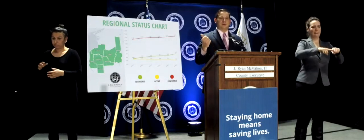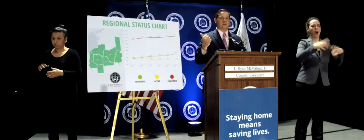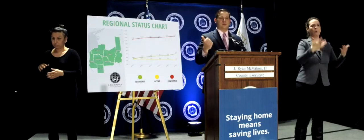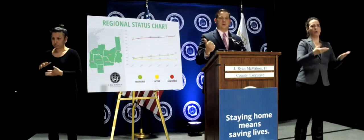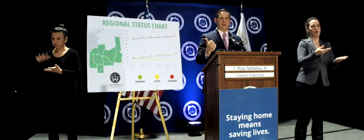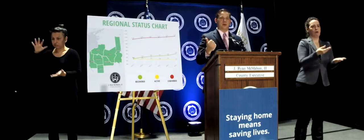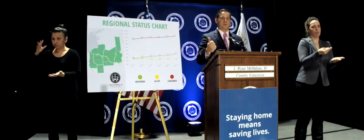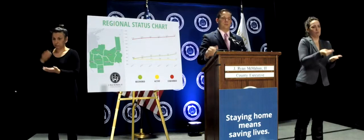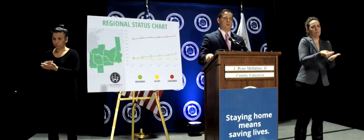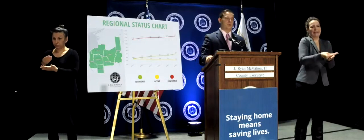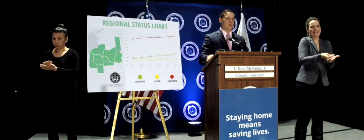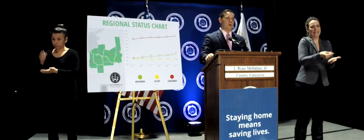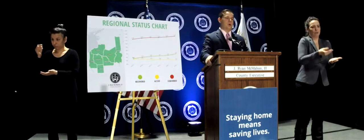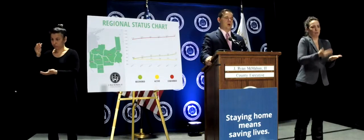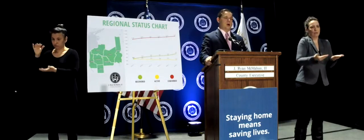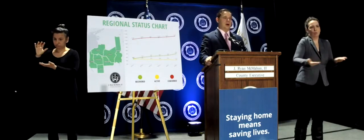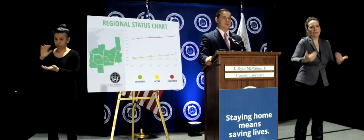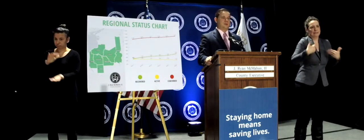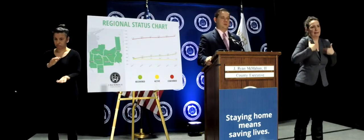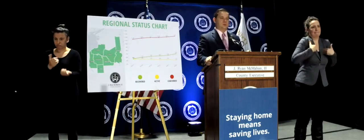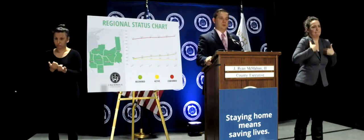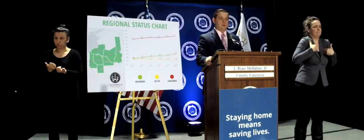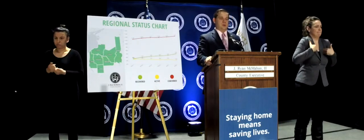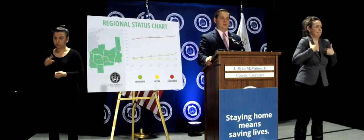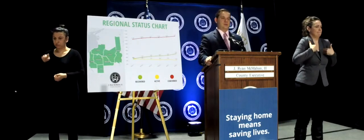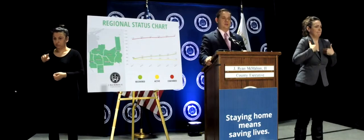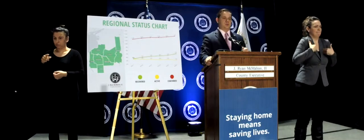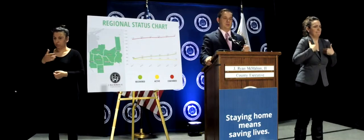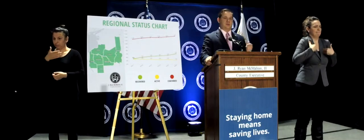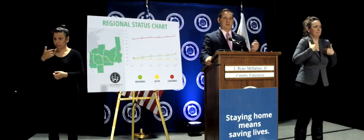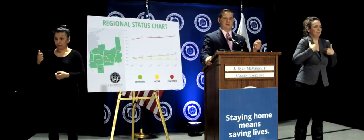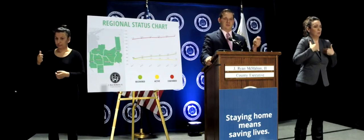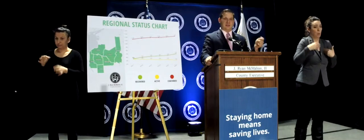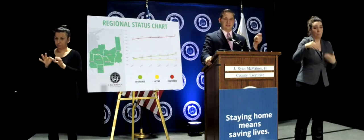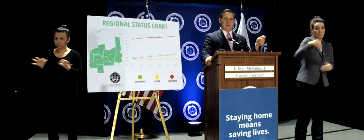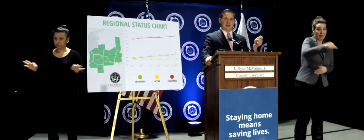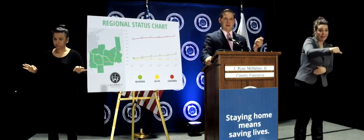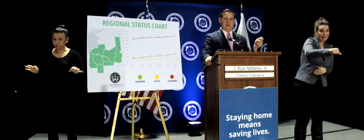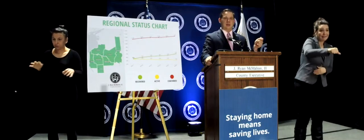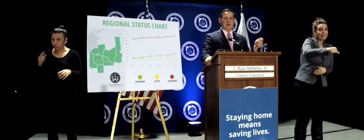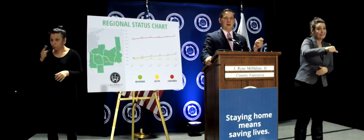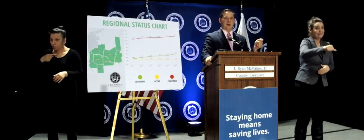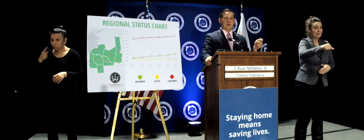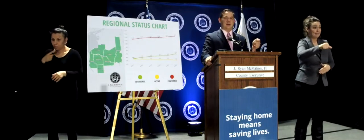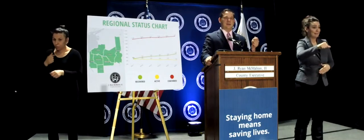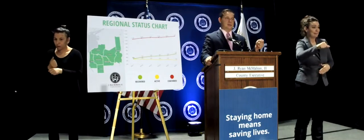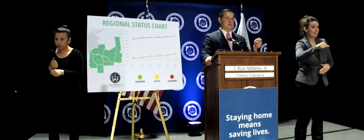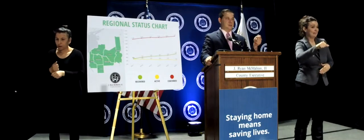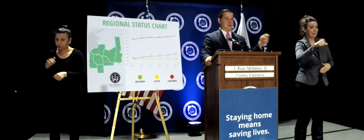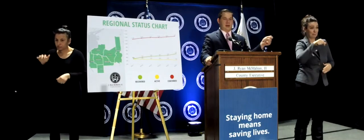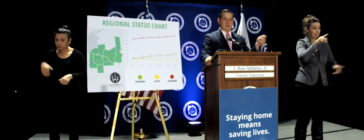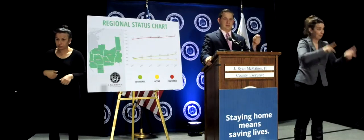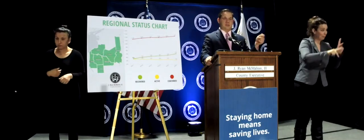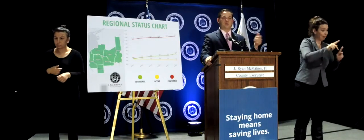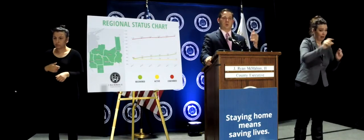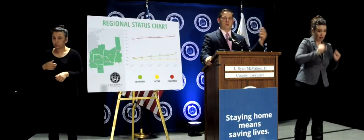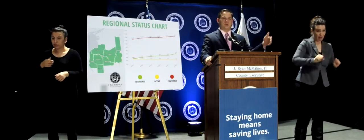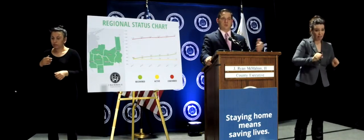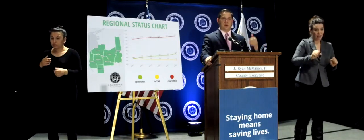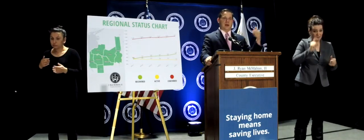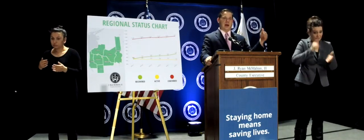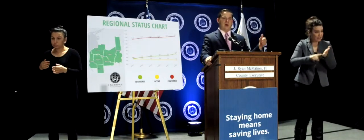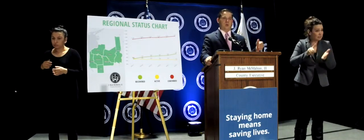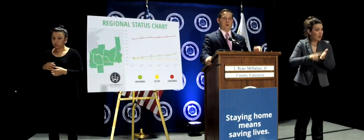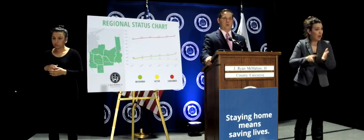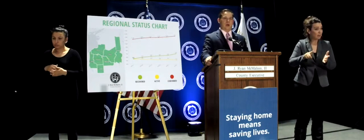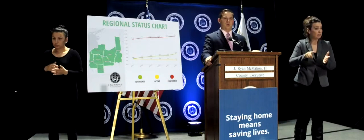grad students, whether you're paying people who to essentially investigate cases and connections. That's what we